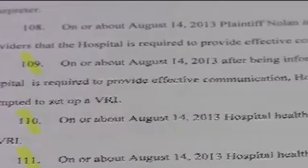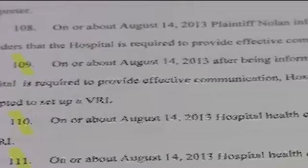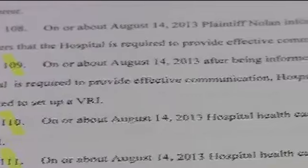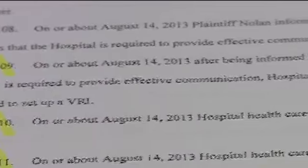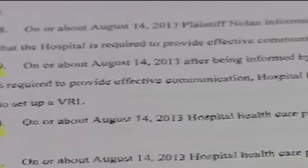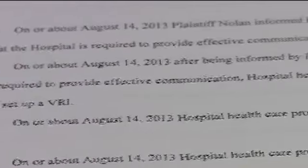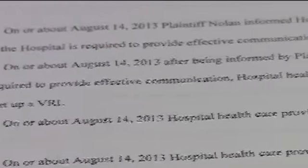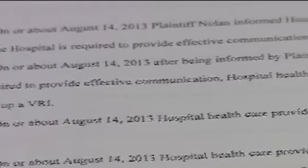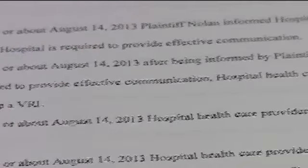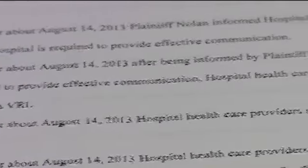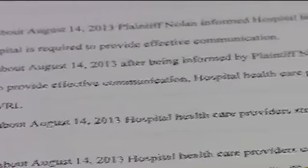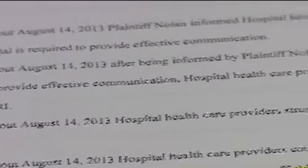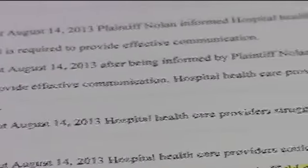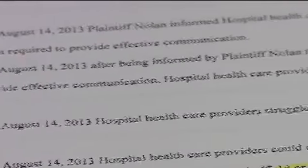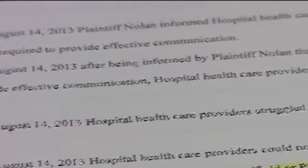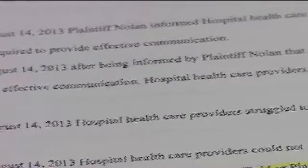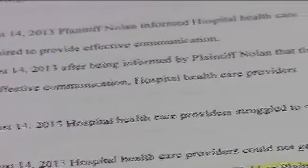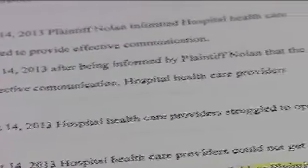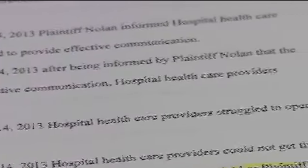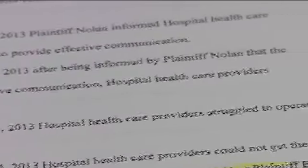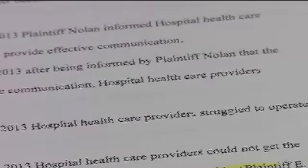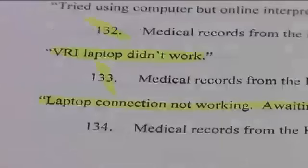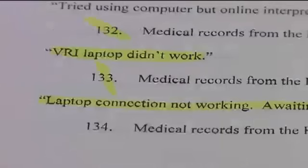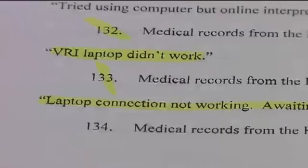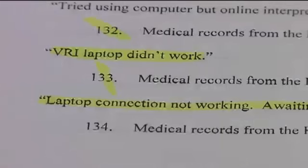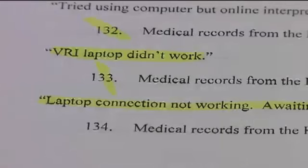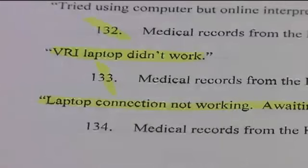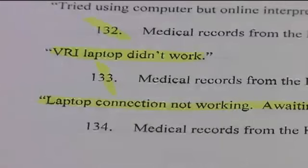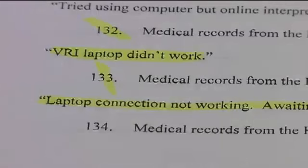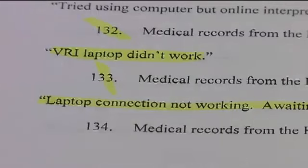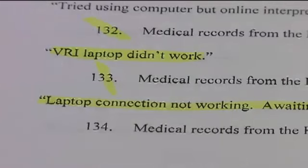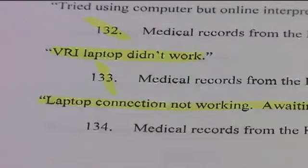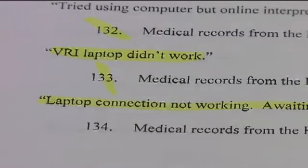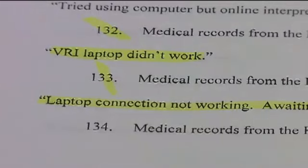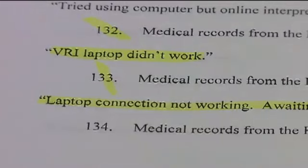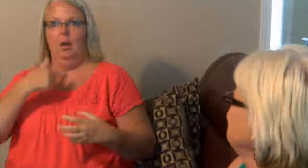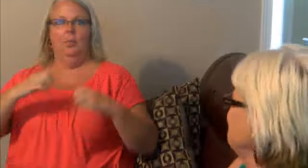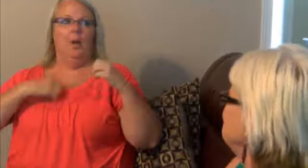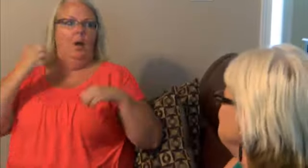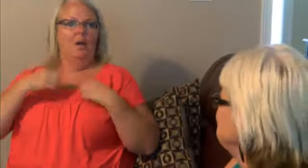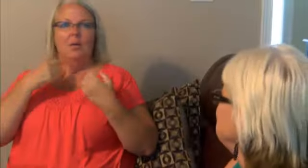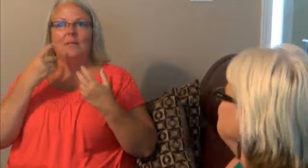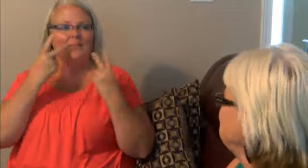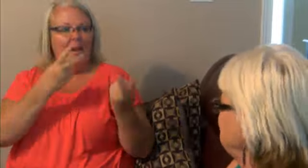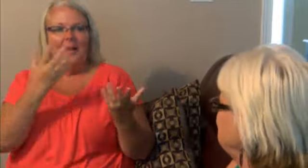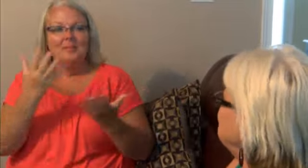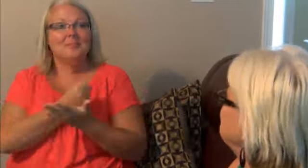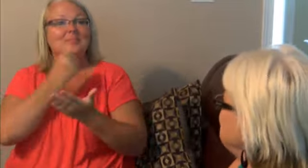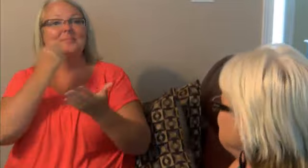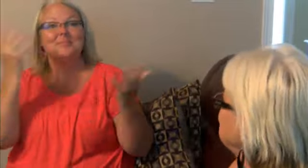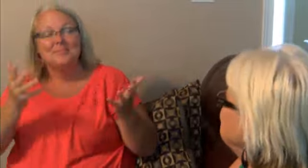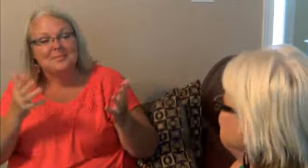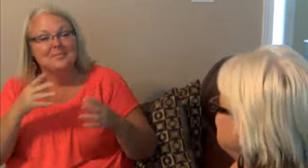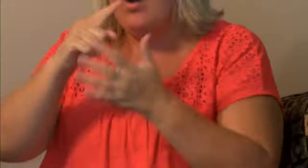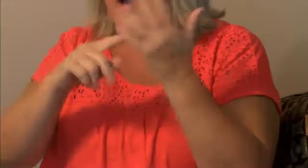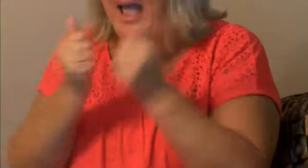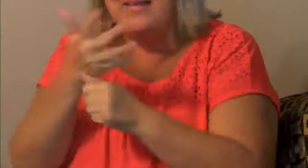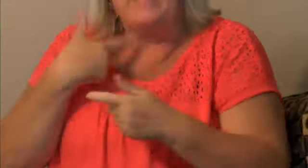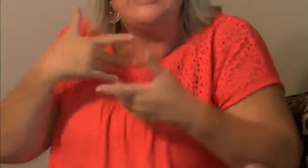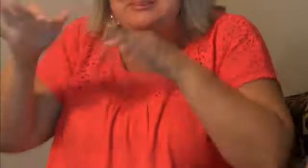an interpreter online for a video conference, but that also failed, leaving much of the interpretation to Elizabeth's daughter, who's a